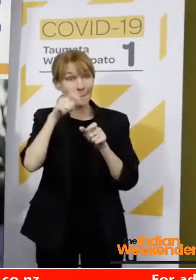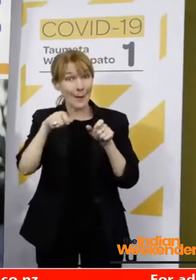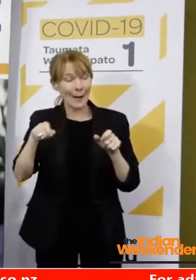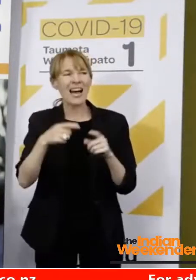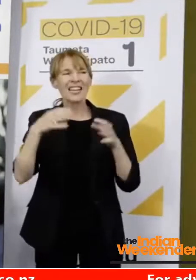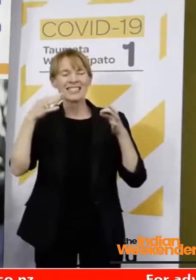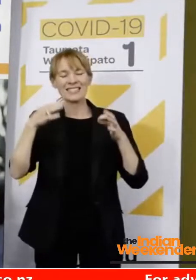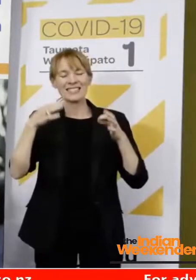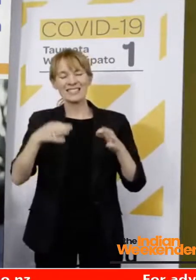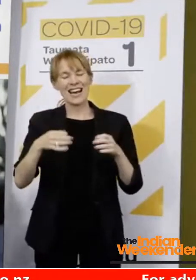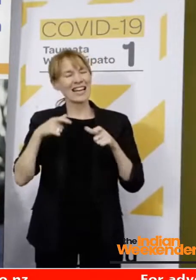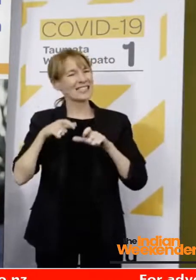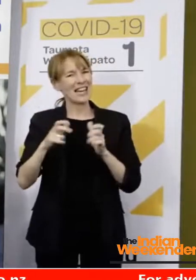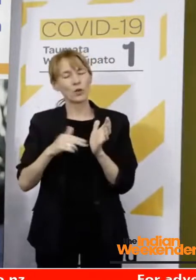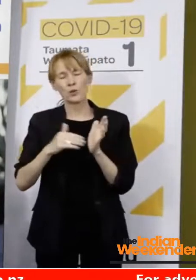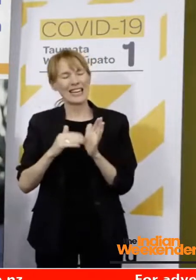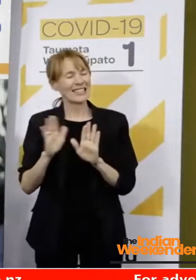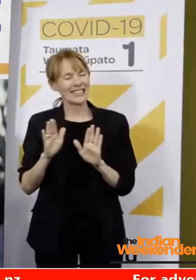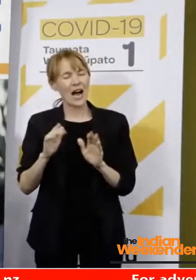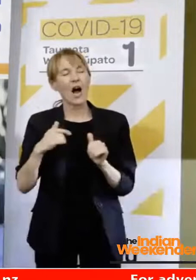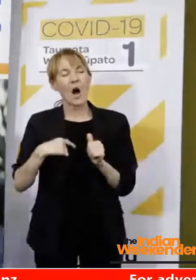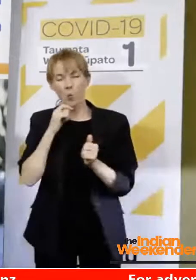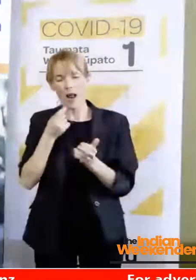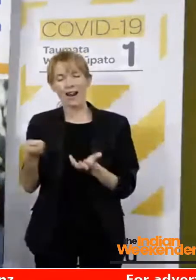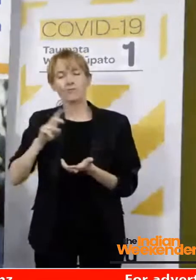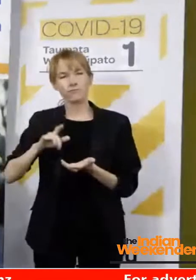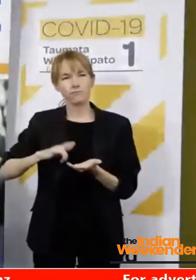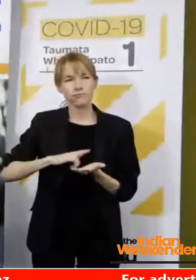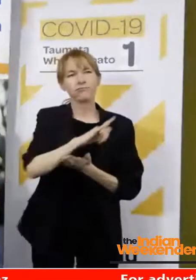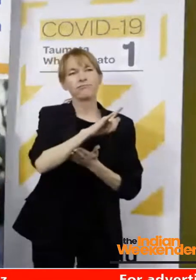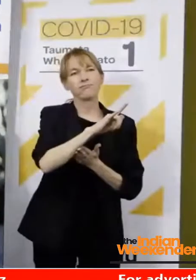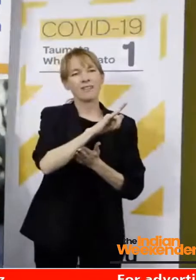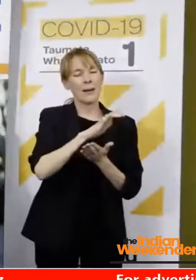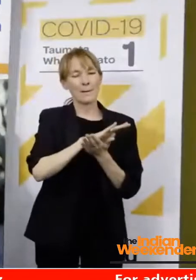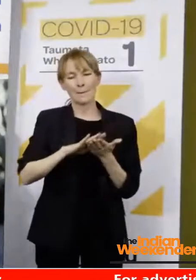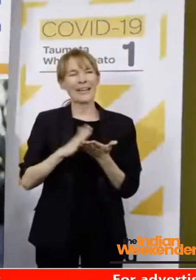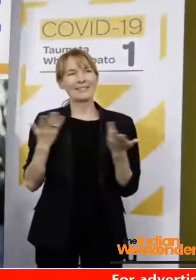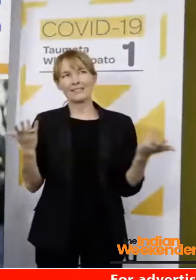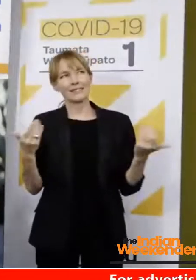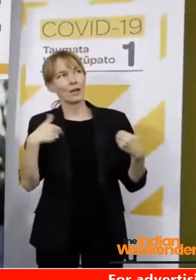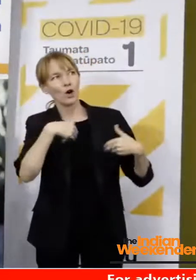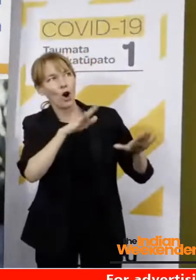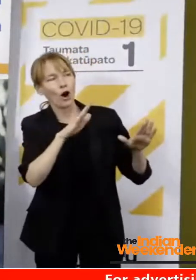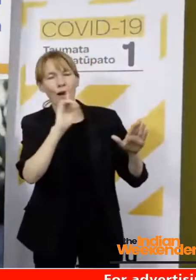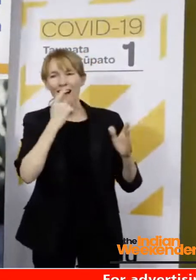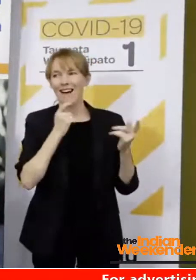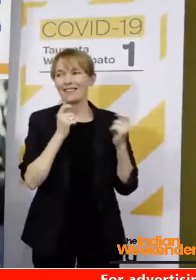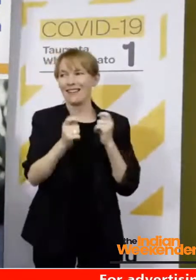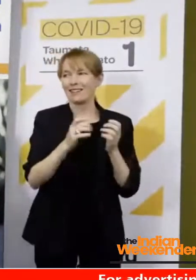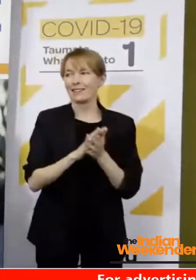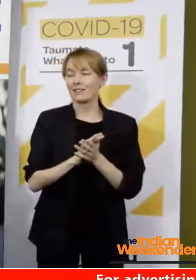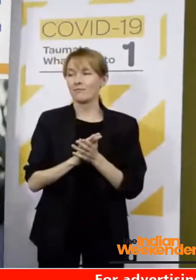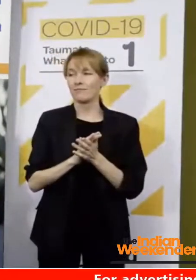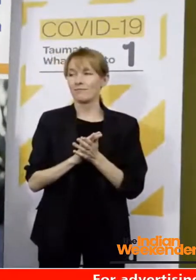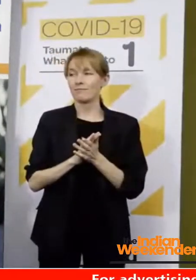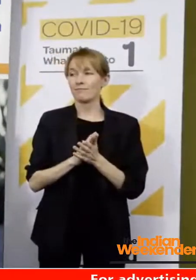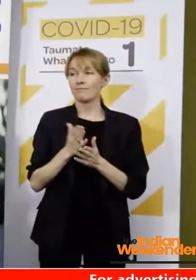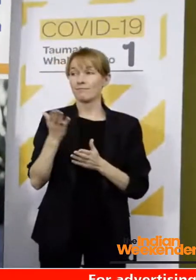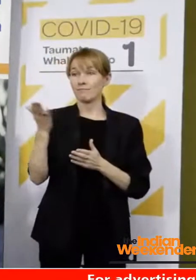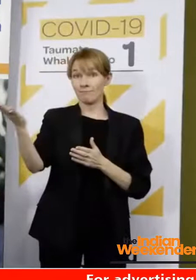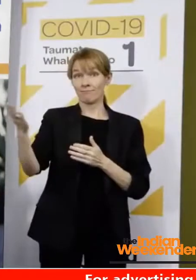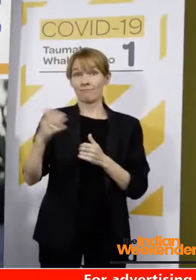weren't clean in under necessarily 40 tested minutes, before they and left it's again. energy friendly. Plus, you can add in those forgotten items afterwards. Find out more at